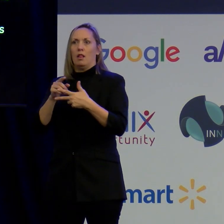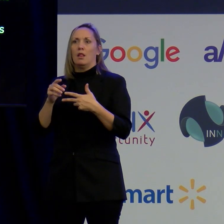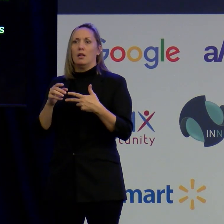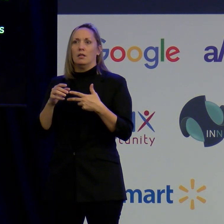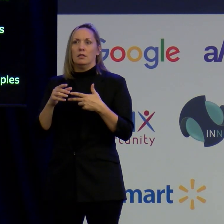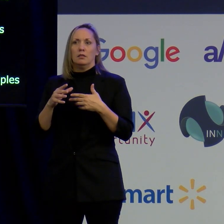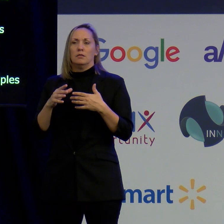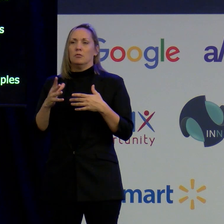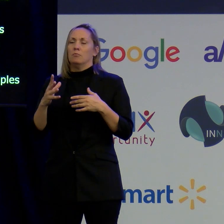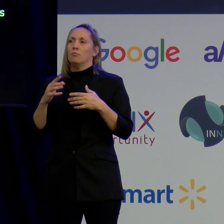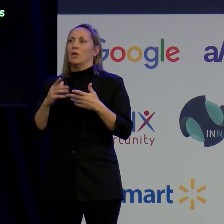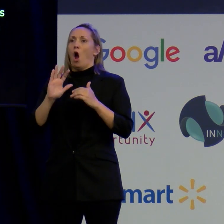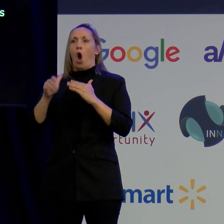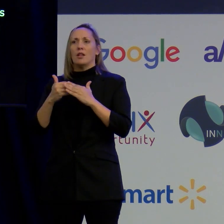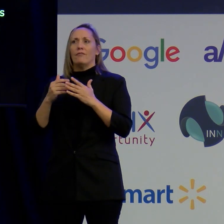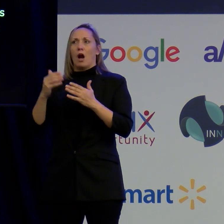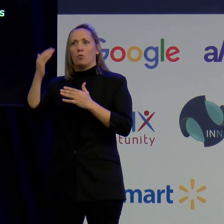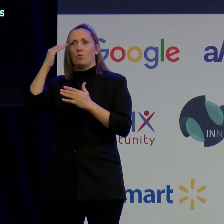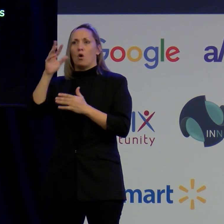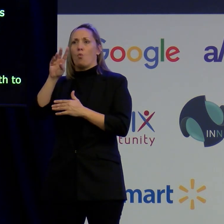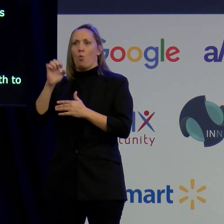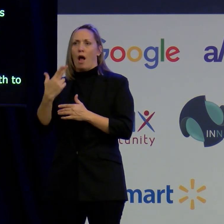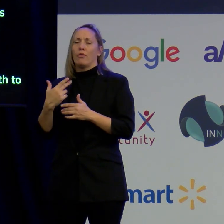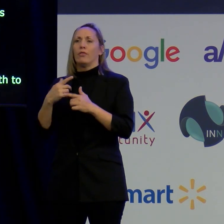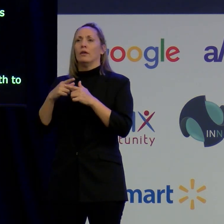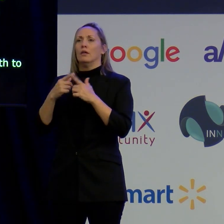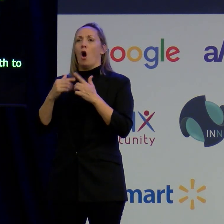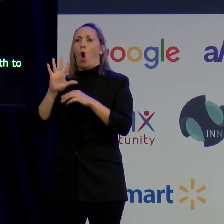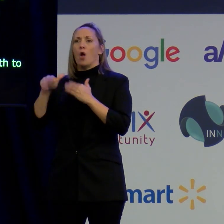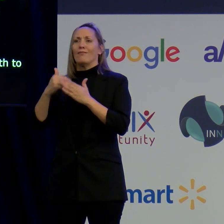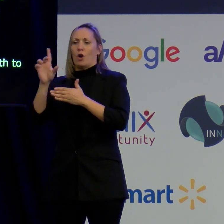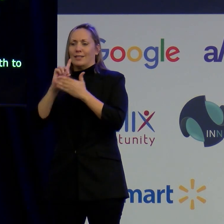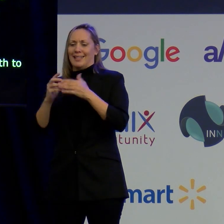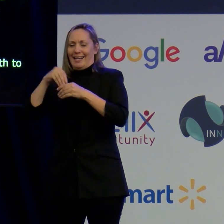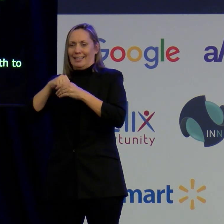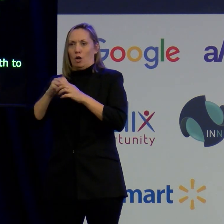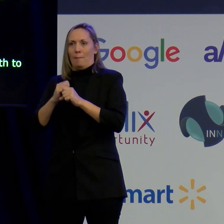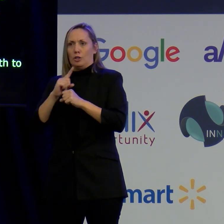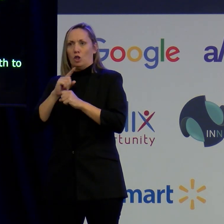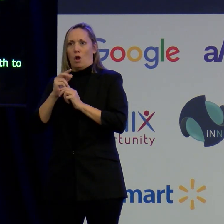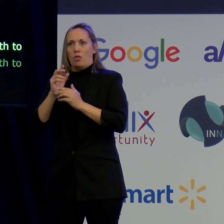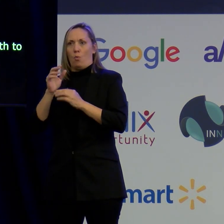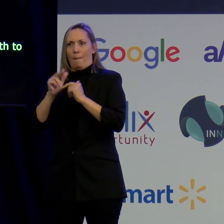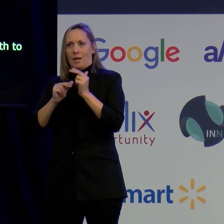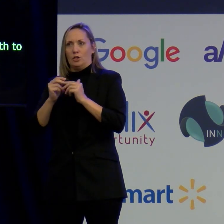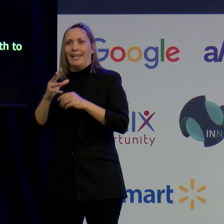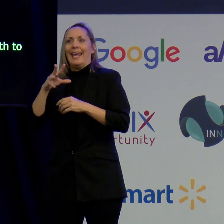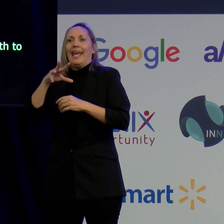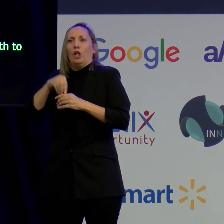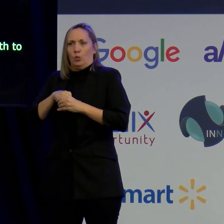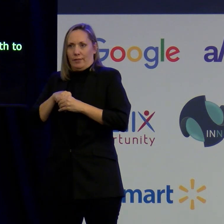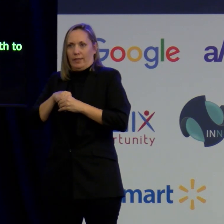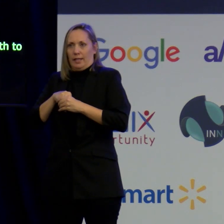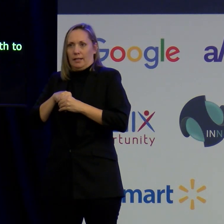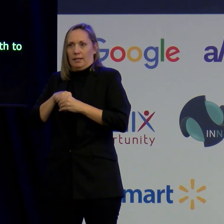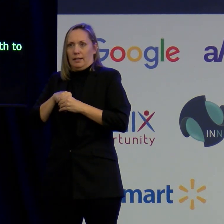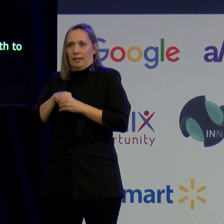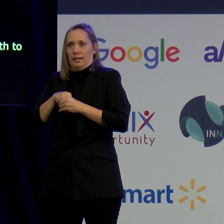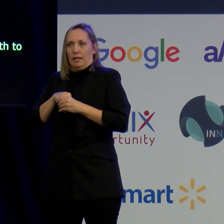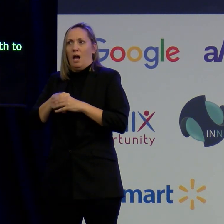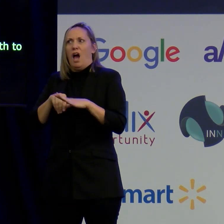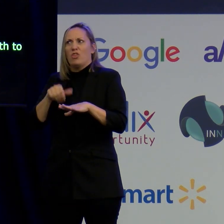of our wealth to make sure that all of our designers internally were building inclusively. Now, they're not